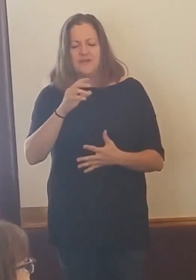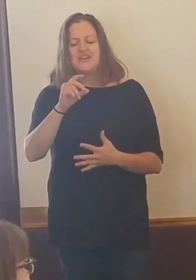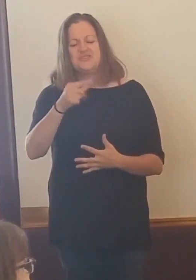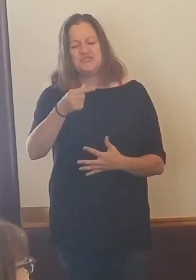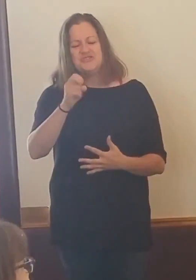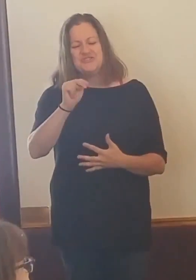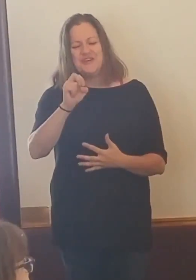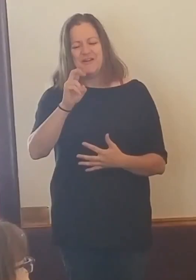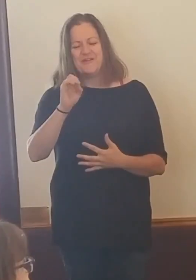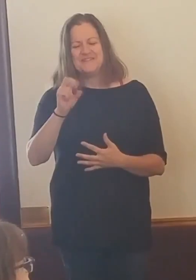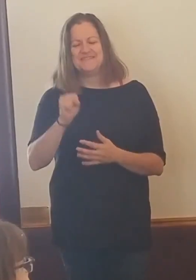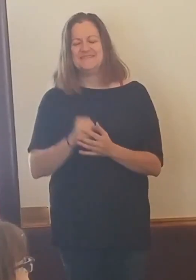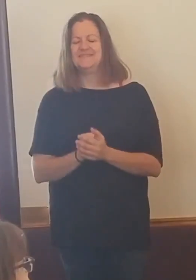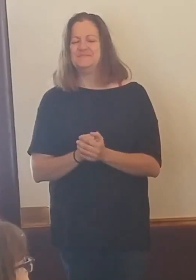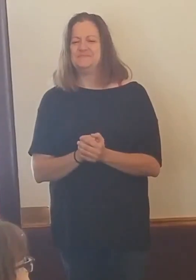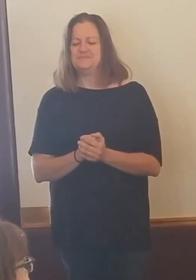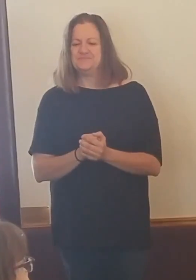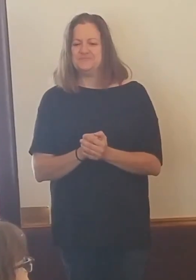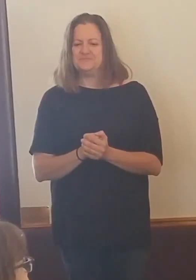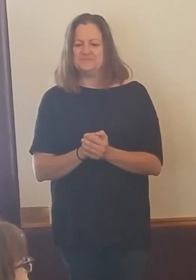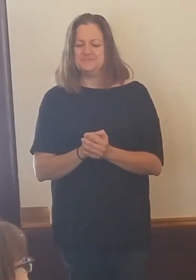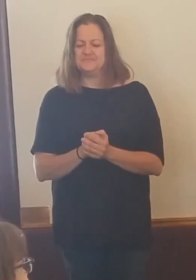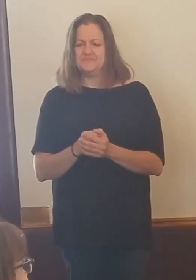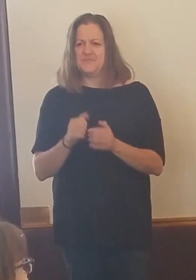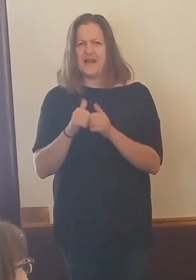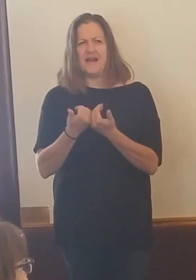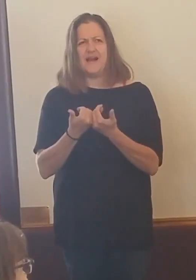and what it means just to be.